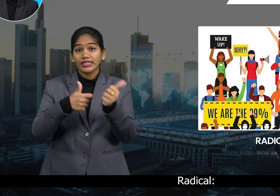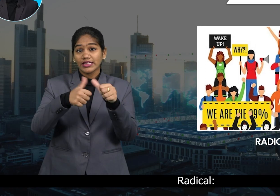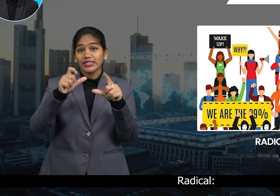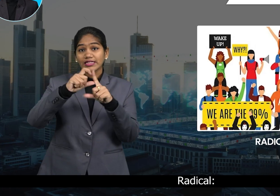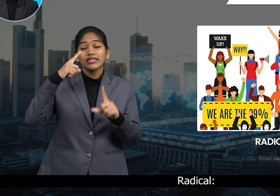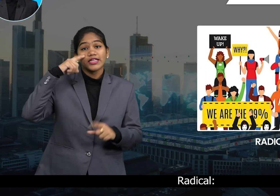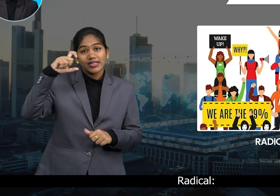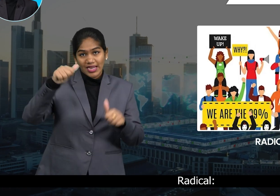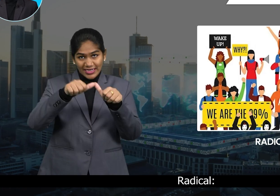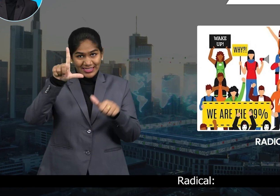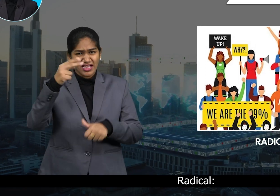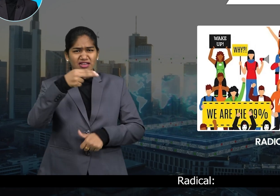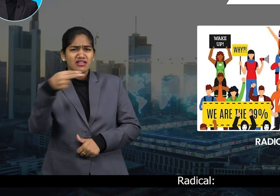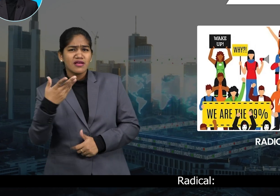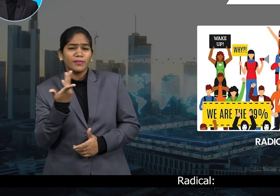Radical,